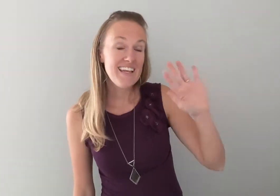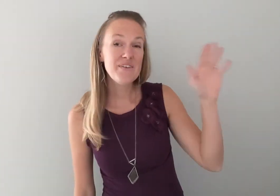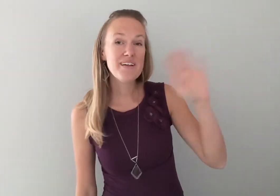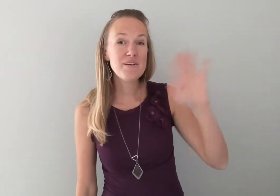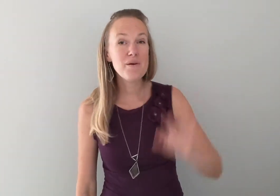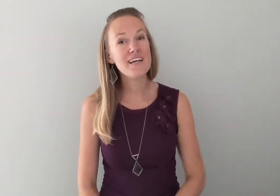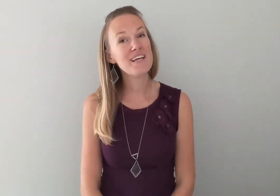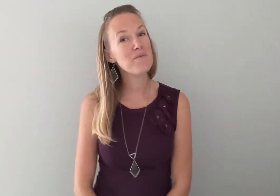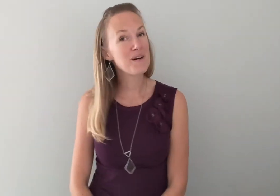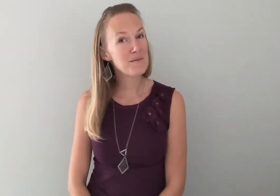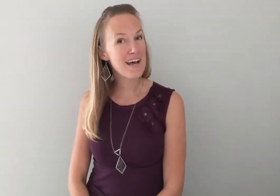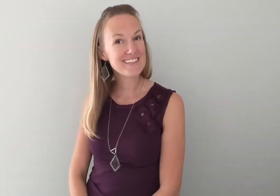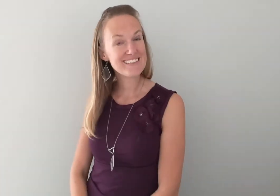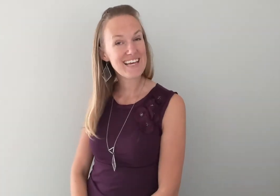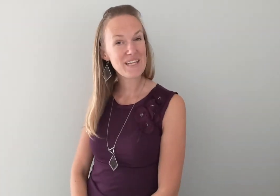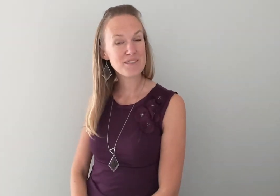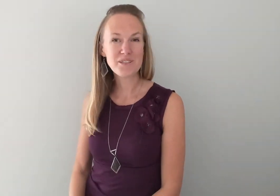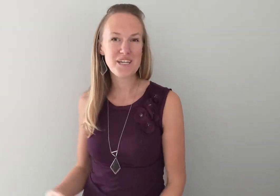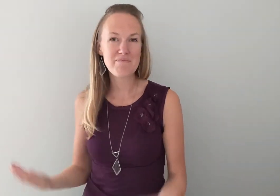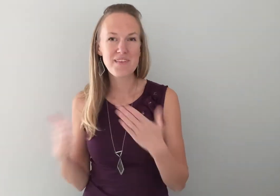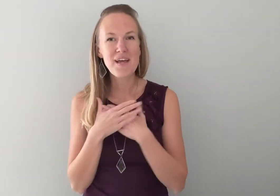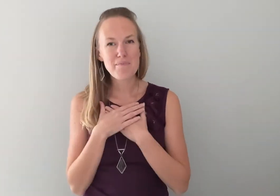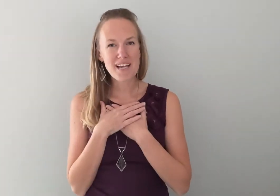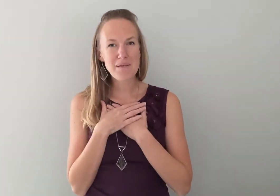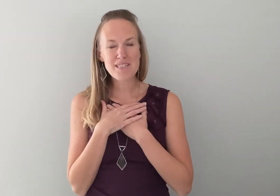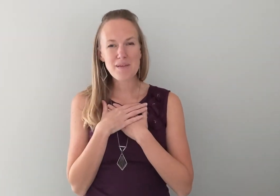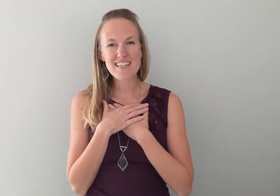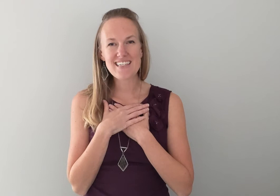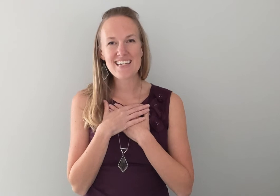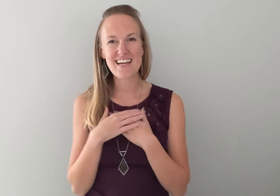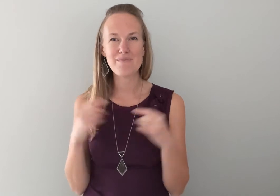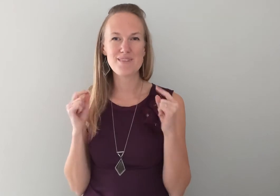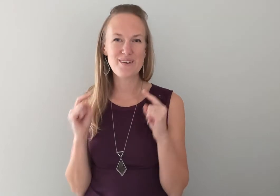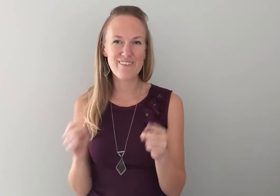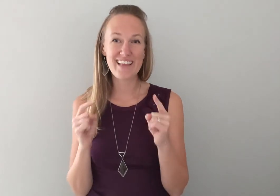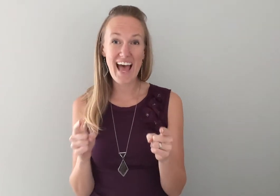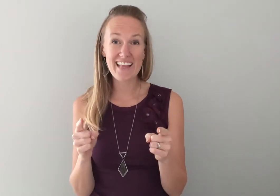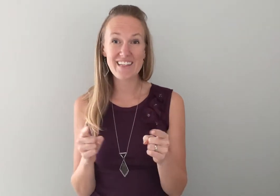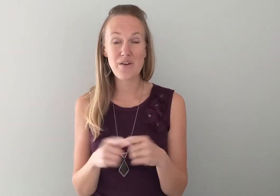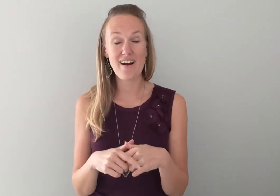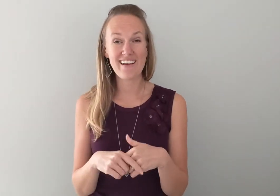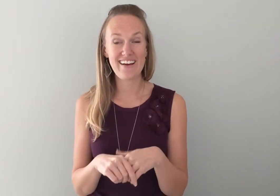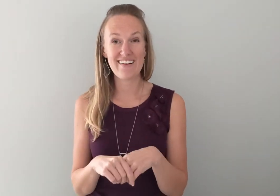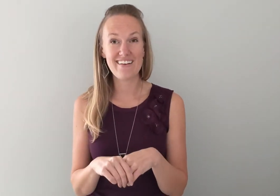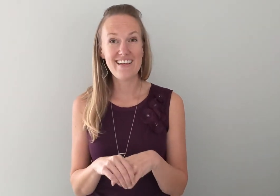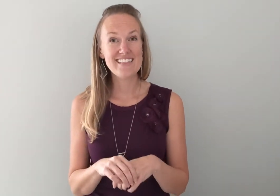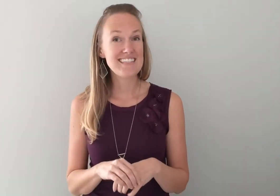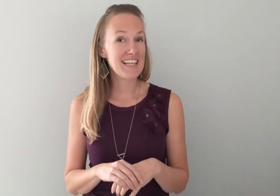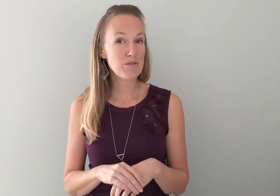Hello everyone, and welcome back to Sign Language Worship. My name is Mandy and I'm so glad that you are here. Sign Language